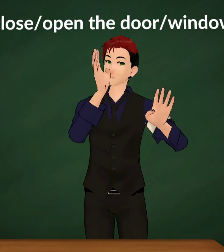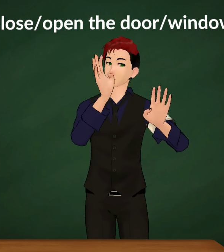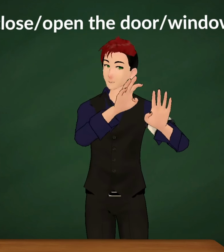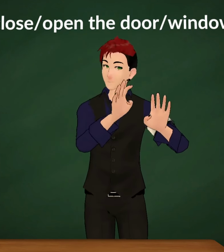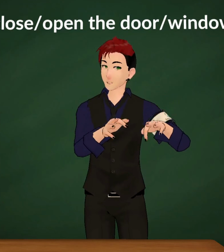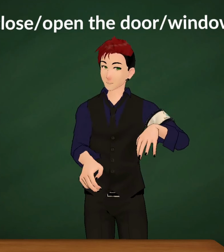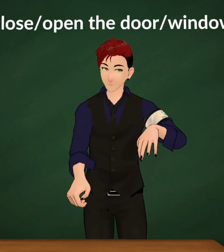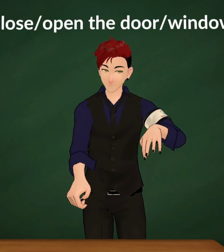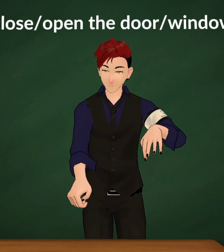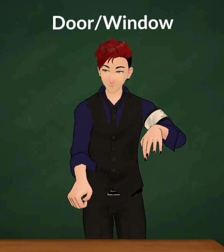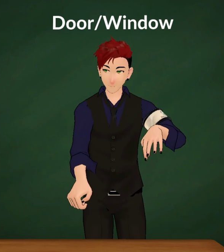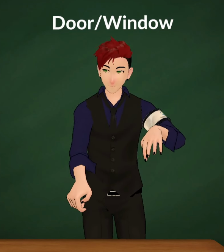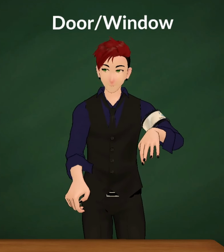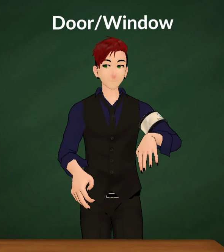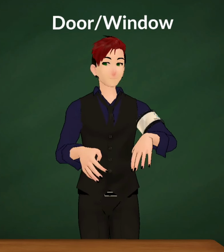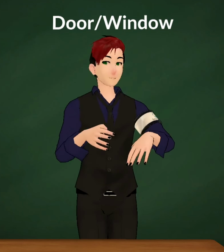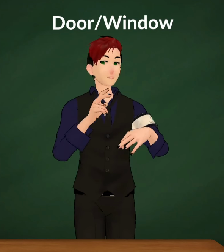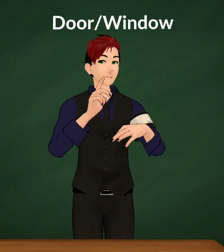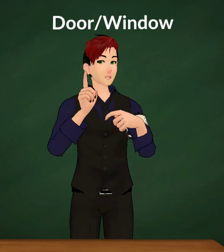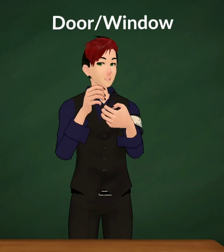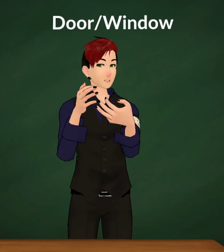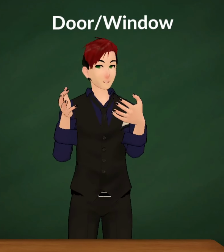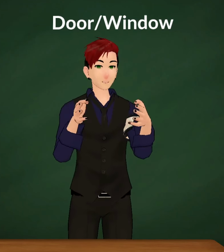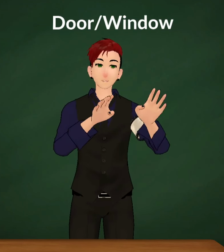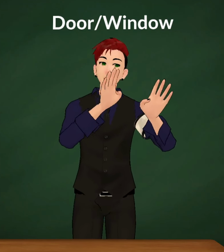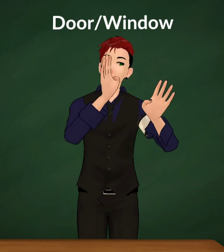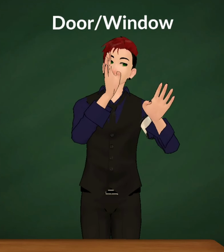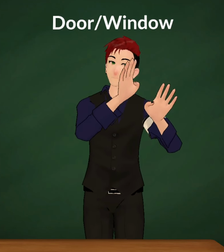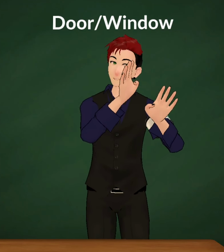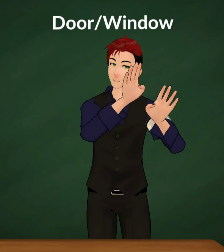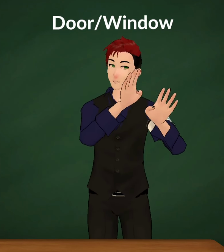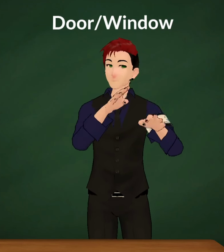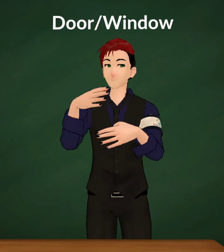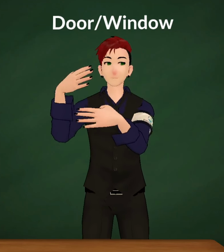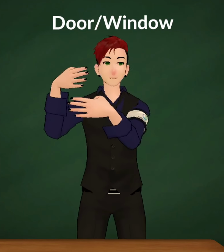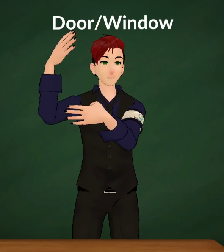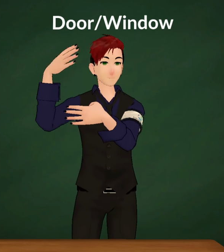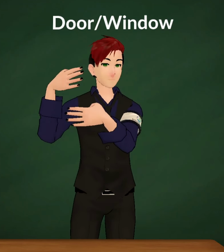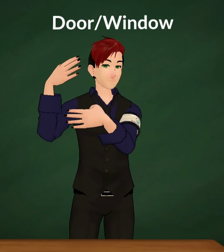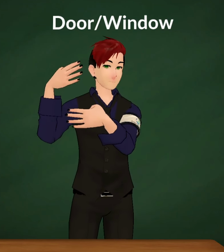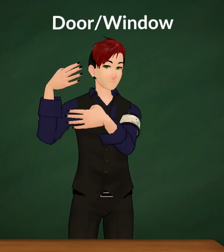open it, close it. But if I'm talking about the actual thing, 2 times.